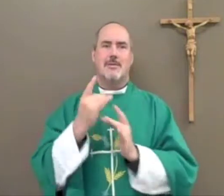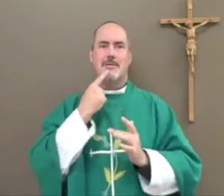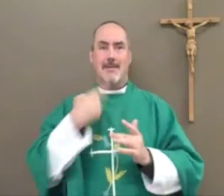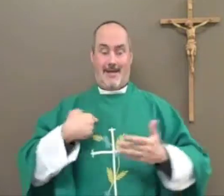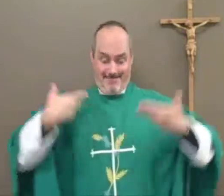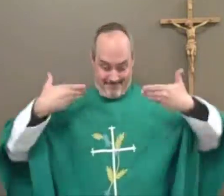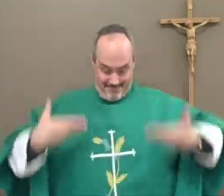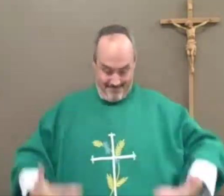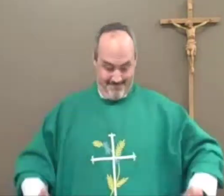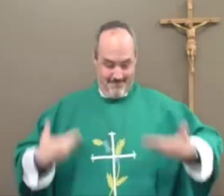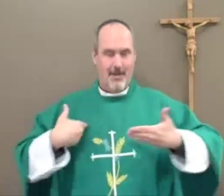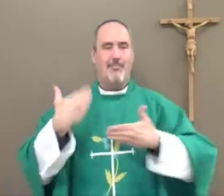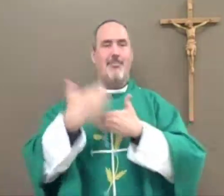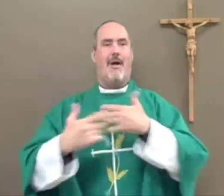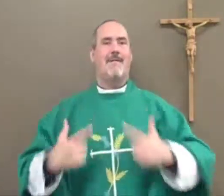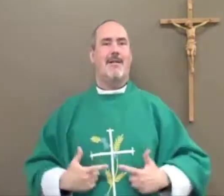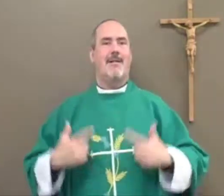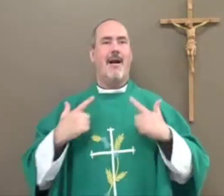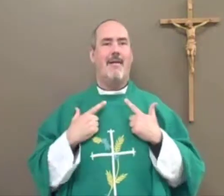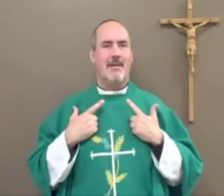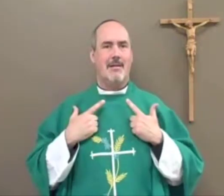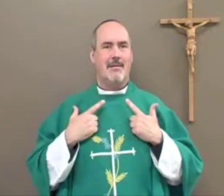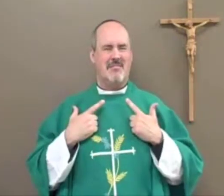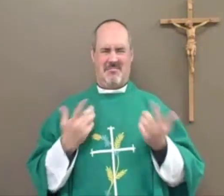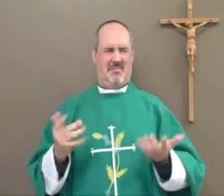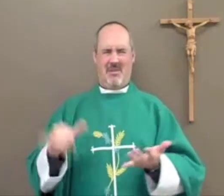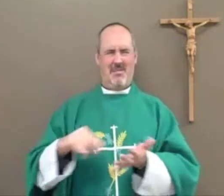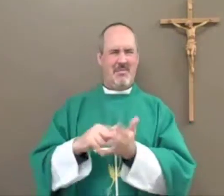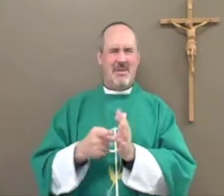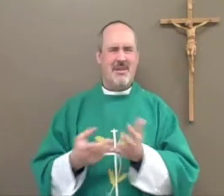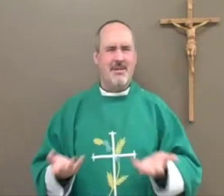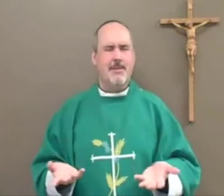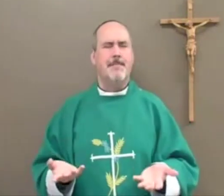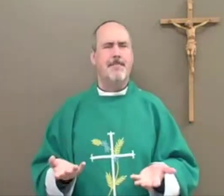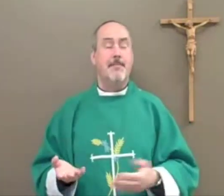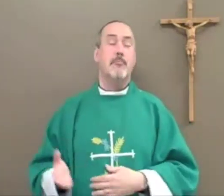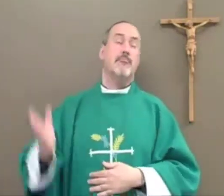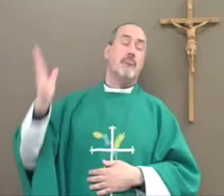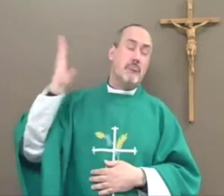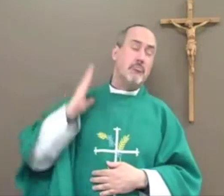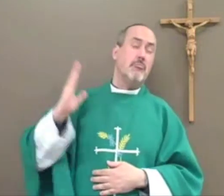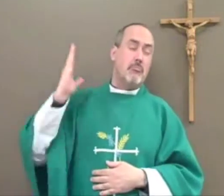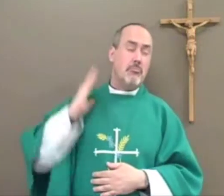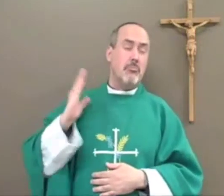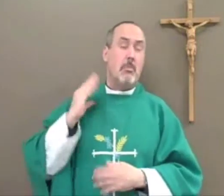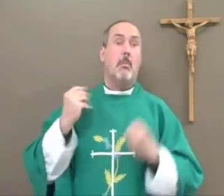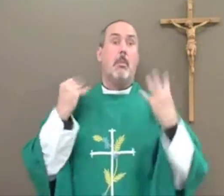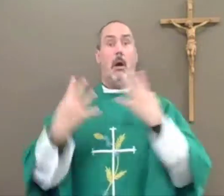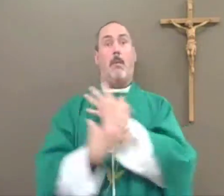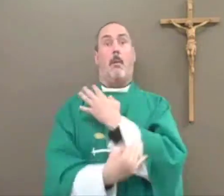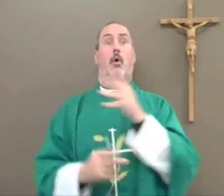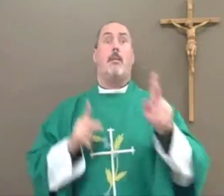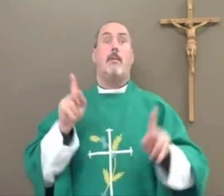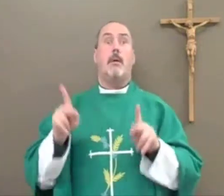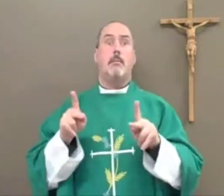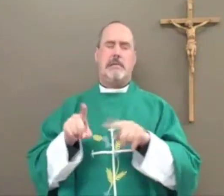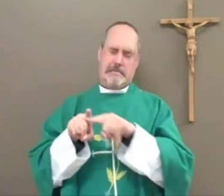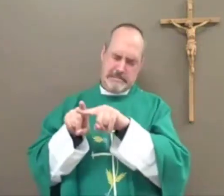Today in the Gospel, Jesus says, "I am the bread of life." And what does that mean? Well, in